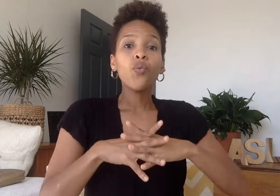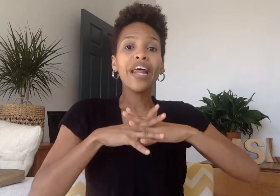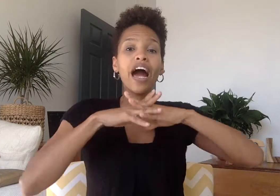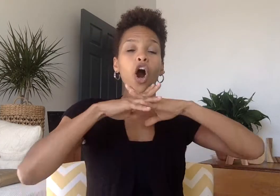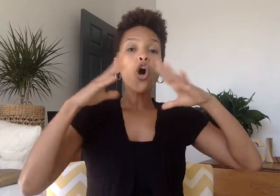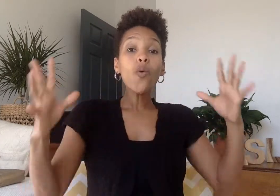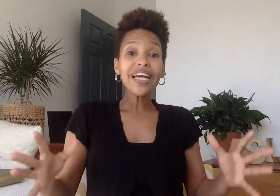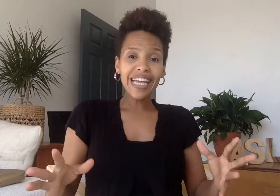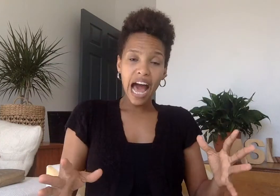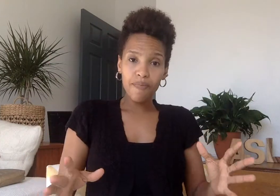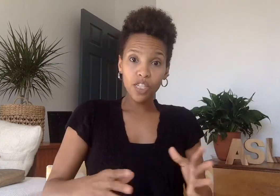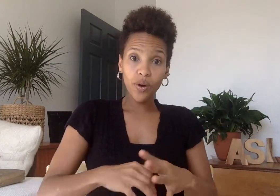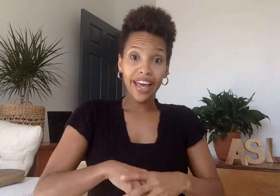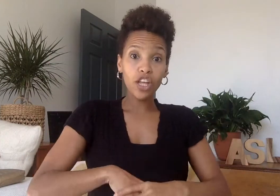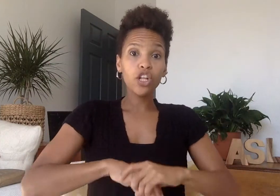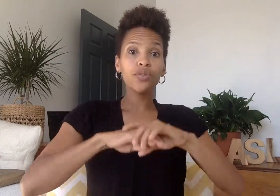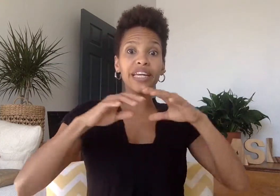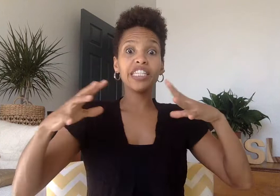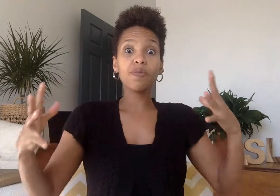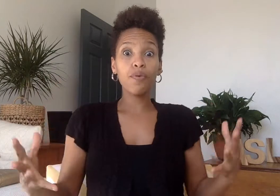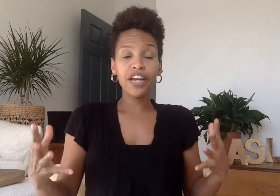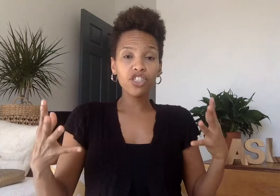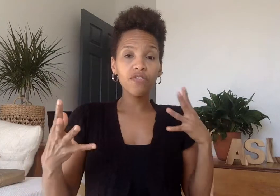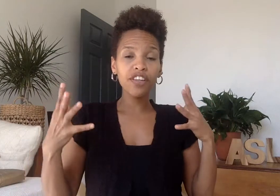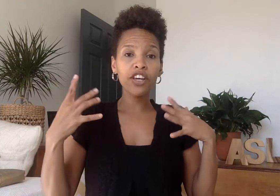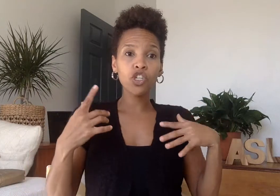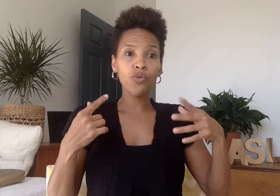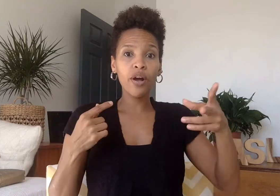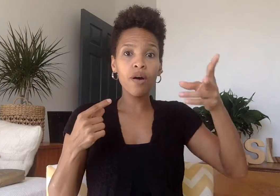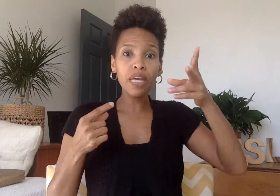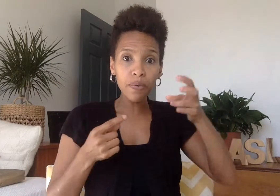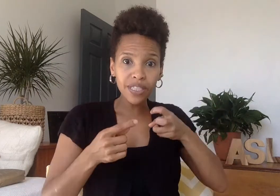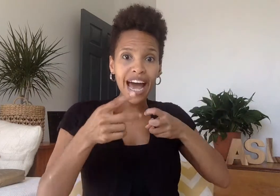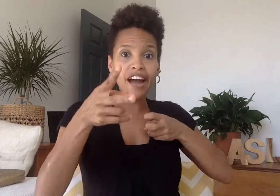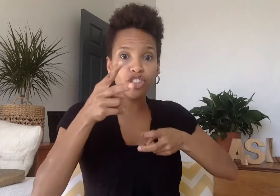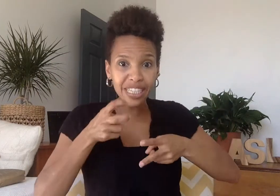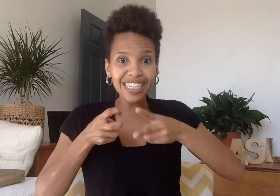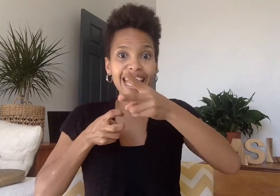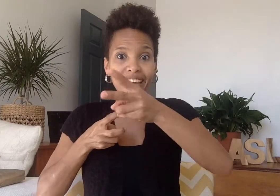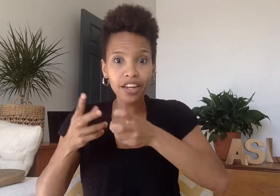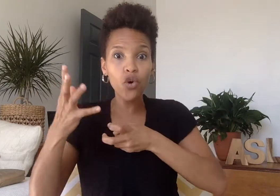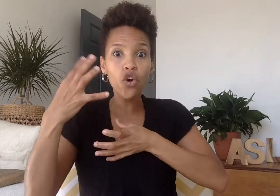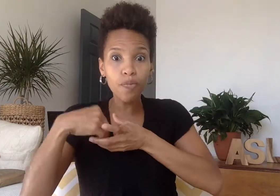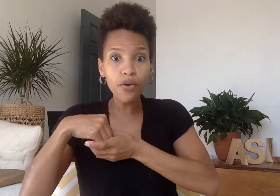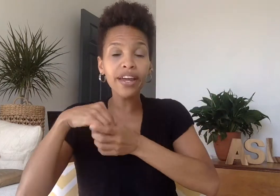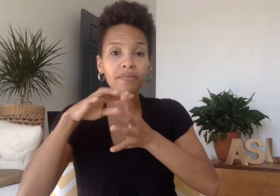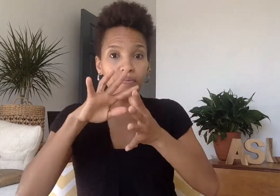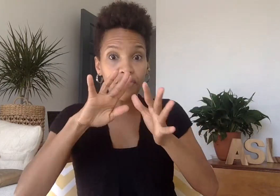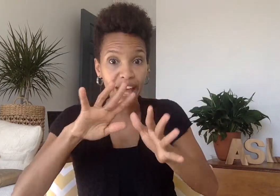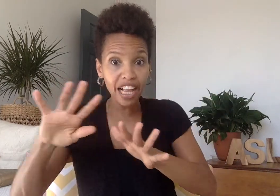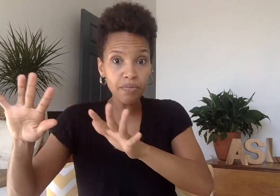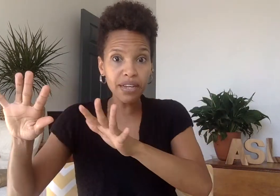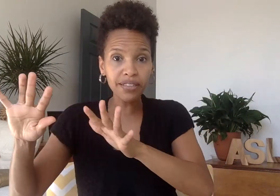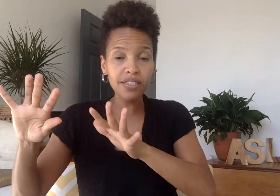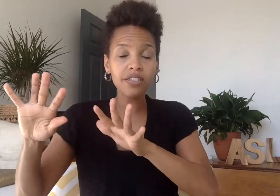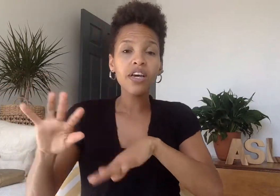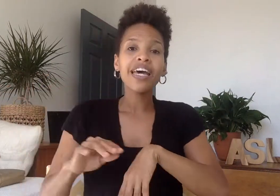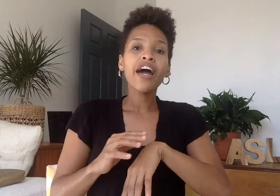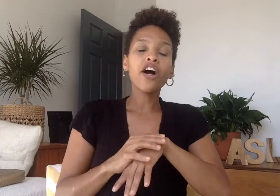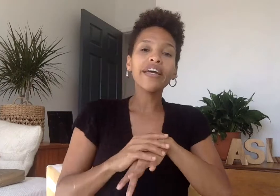What always happens when I include inspiration videos or where I want people to actually take and incorporate elements is